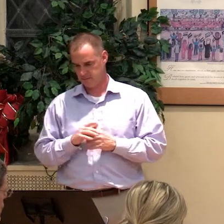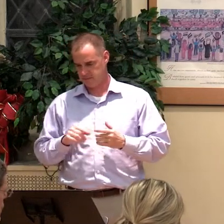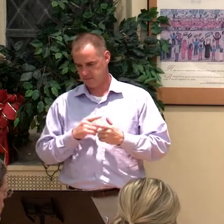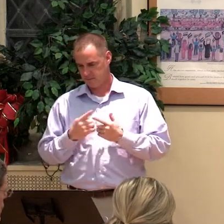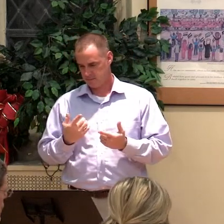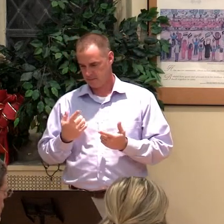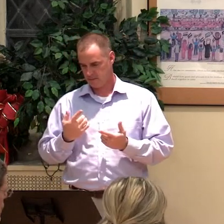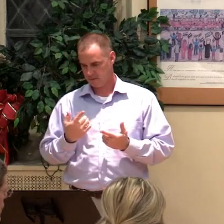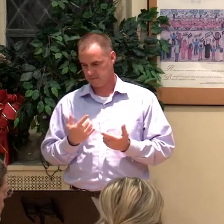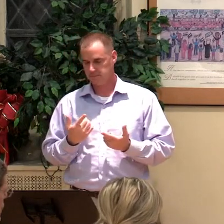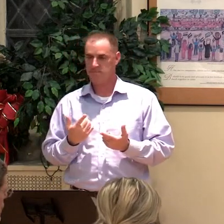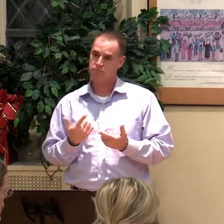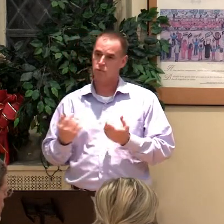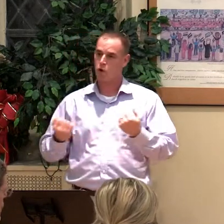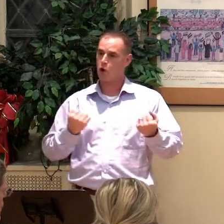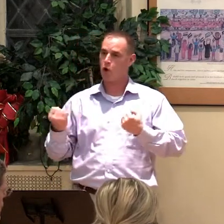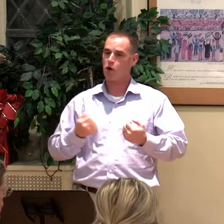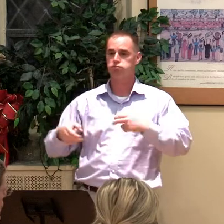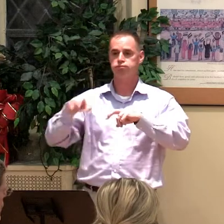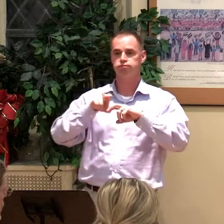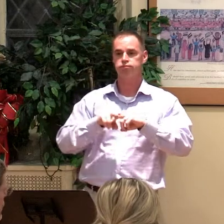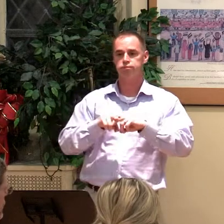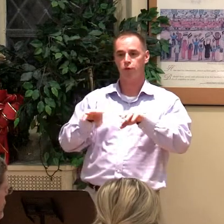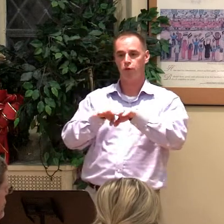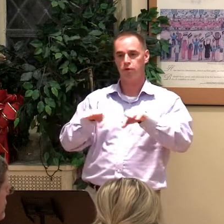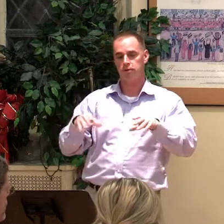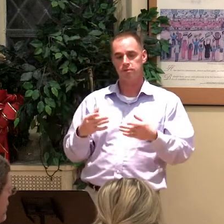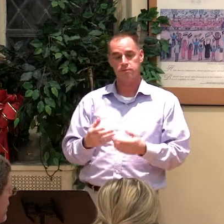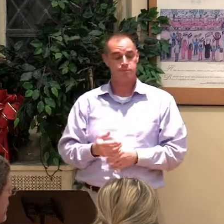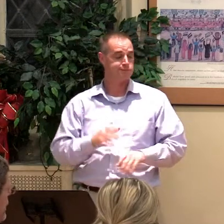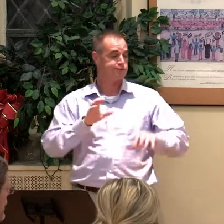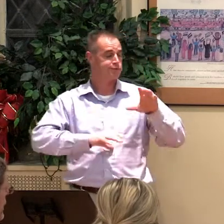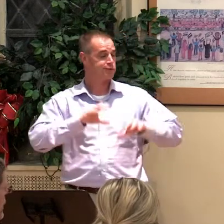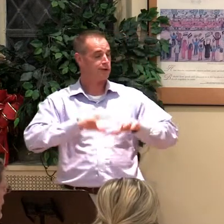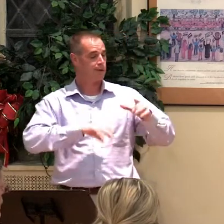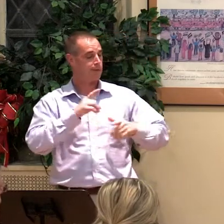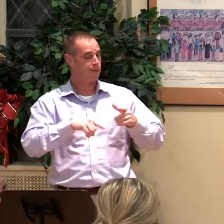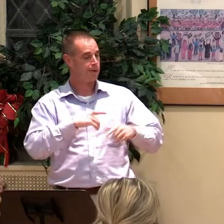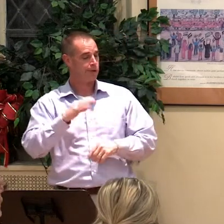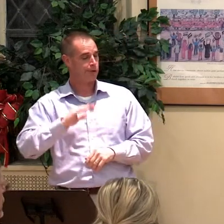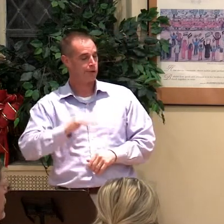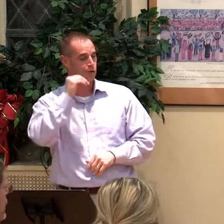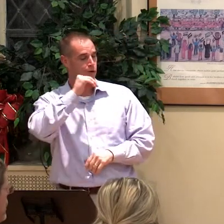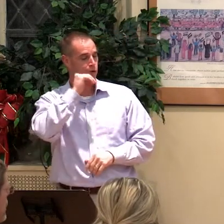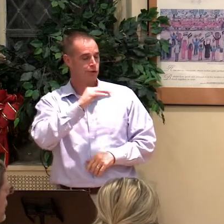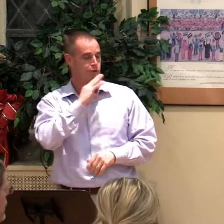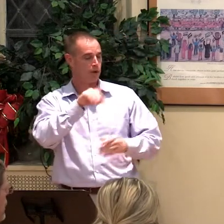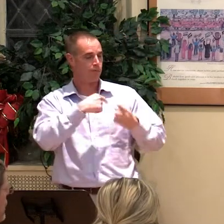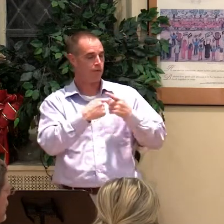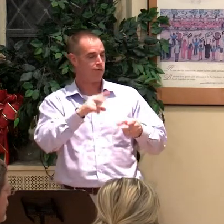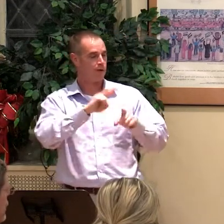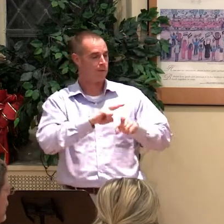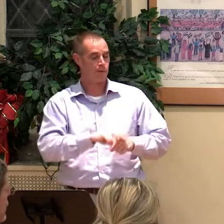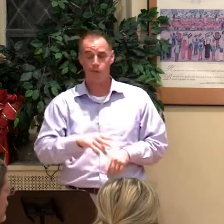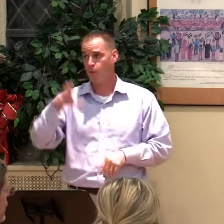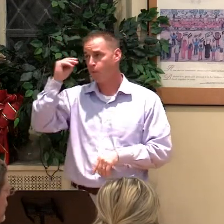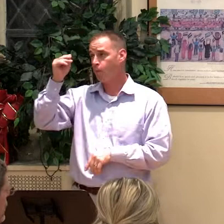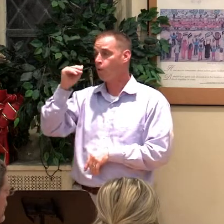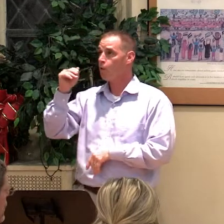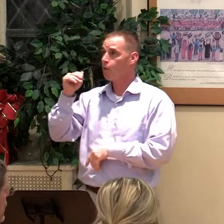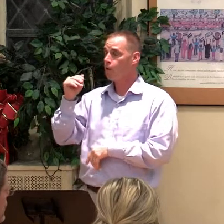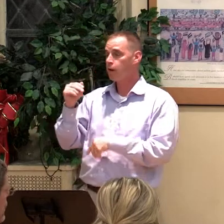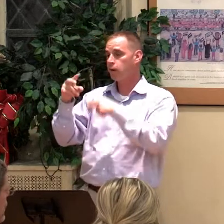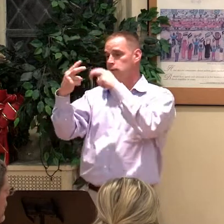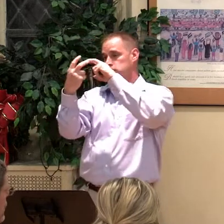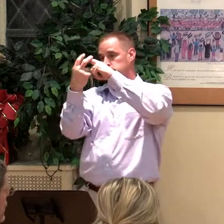on the hood and talk about the little girl who boasted about vocabulary, and the little boy who hung upside down with his tongue stuck